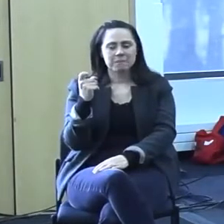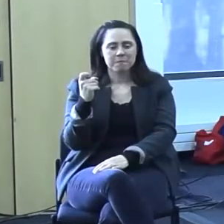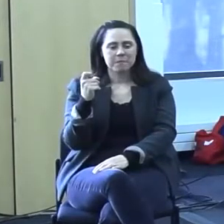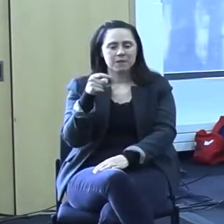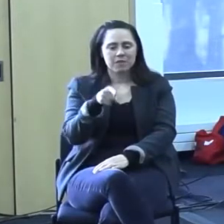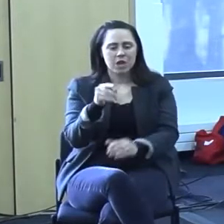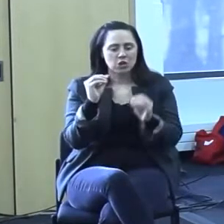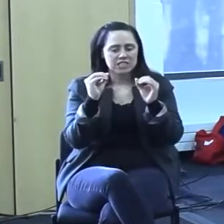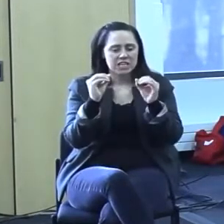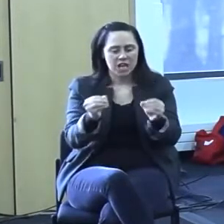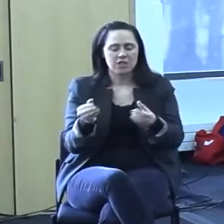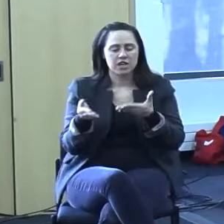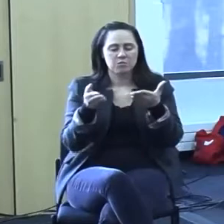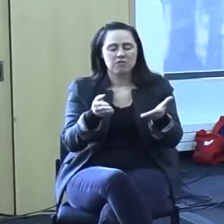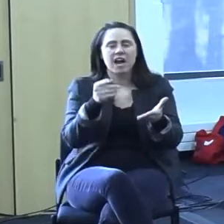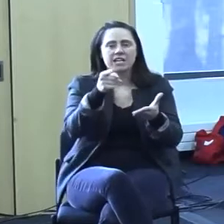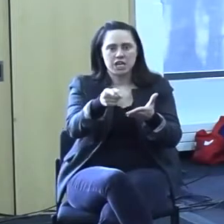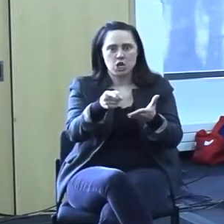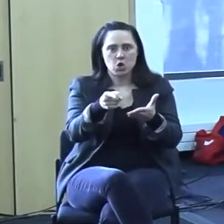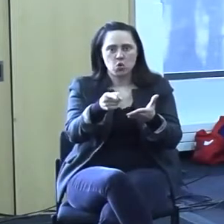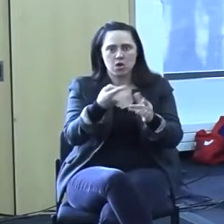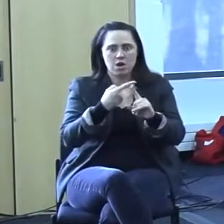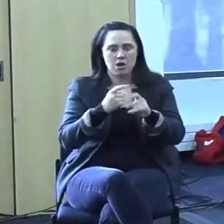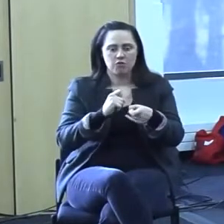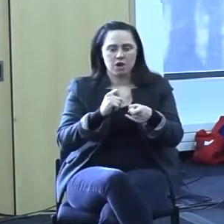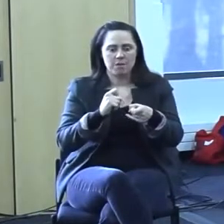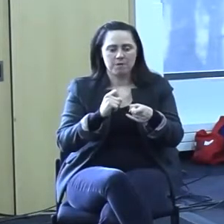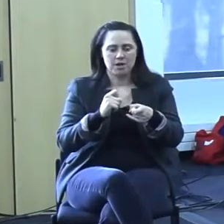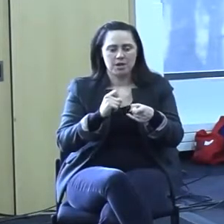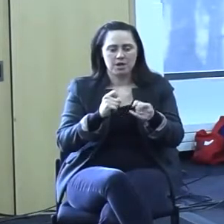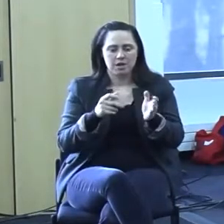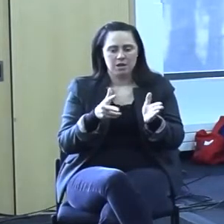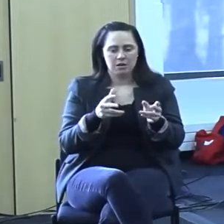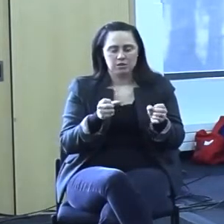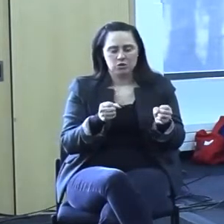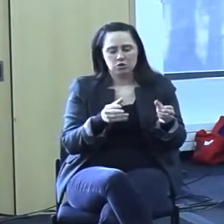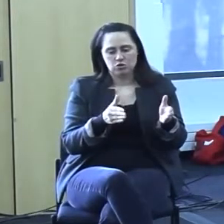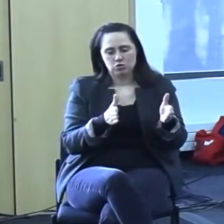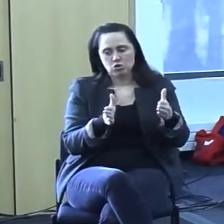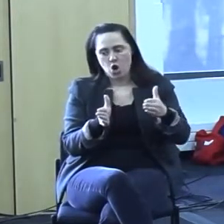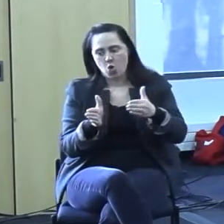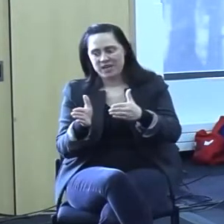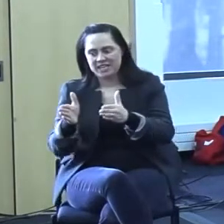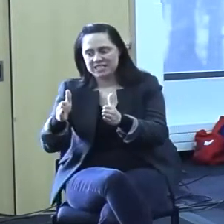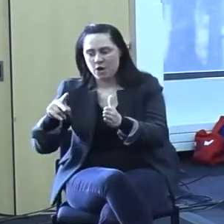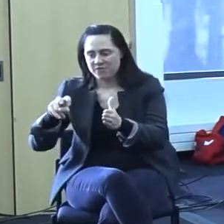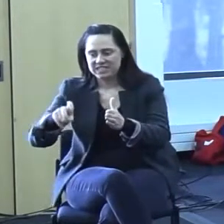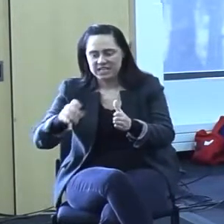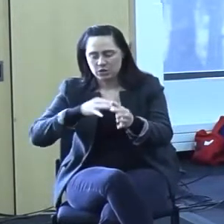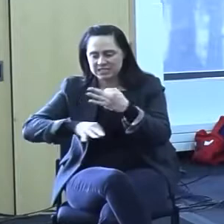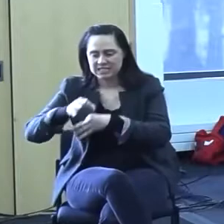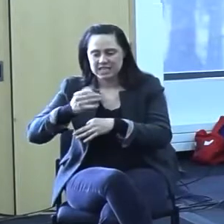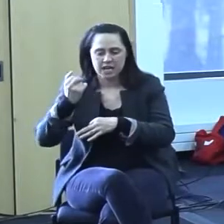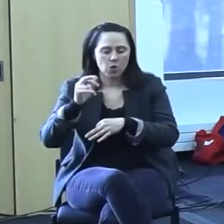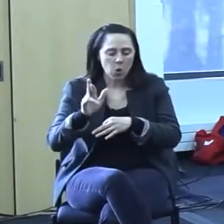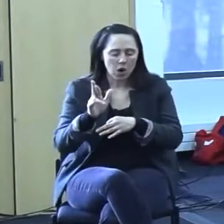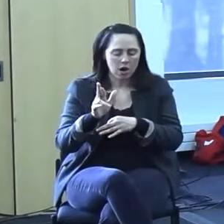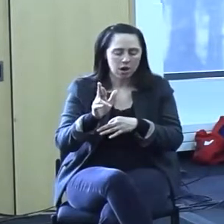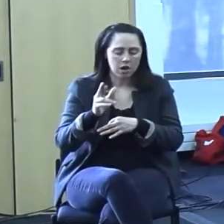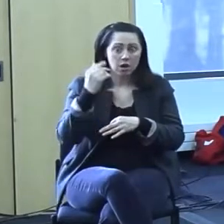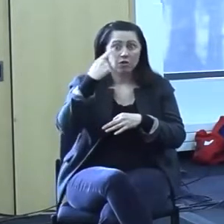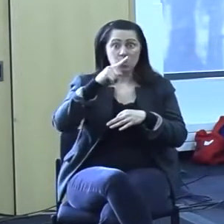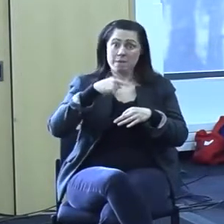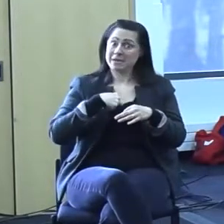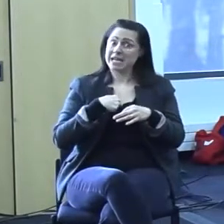like nothing preventing you from literally going down the stairs instead. Or